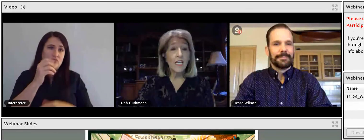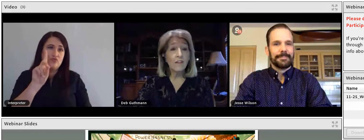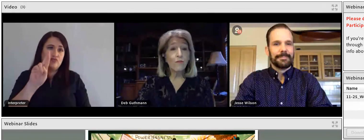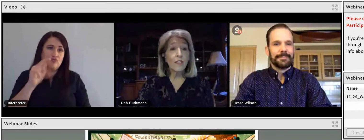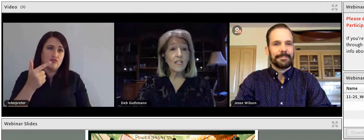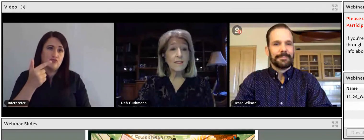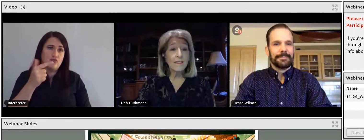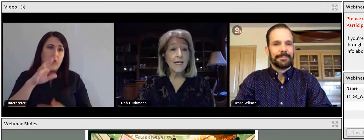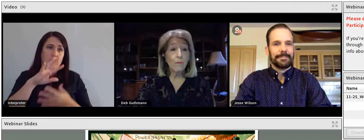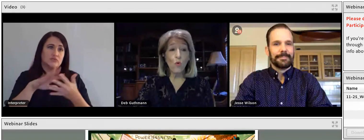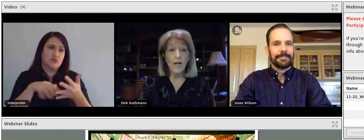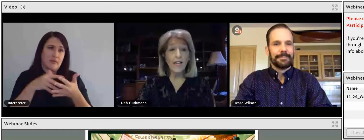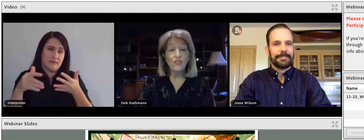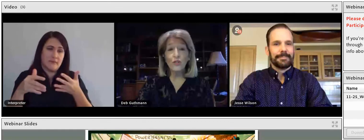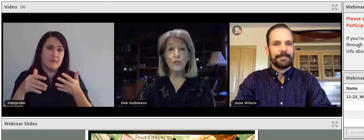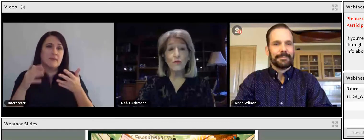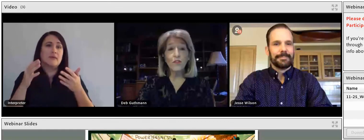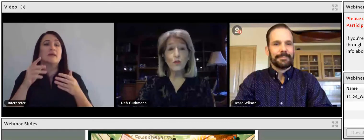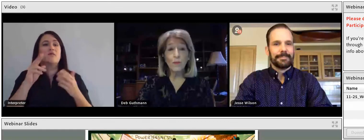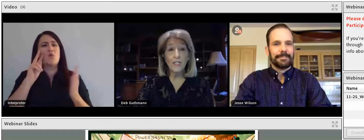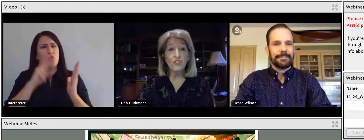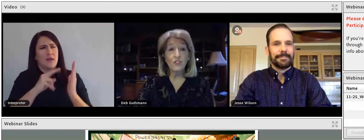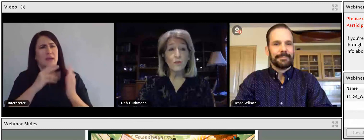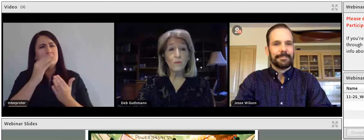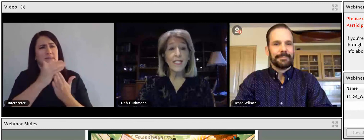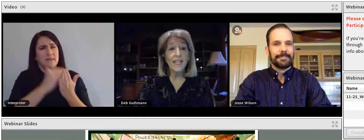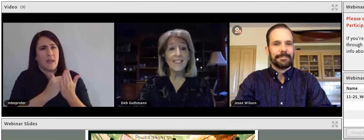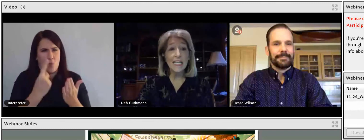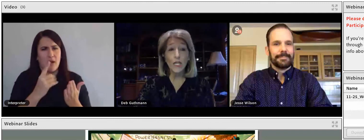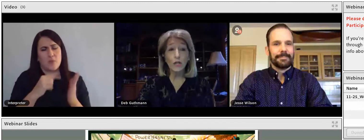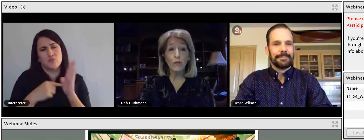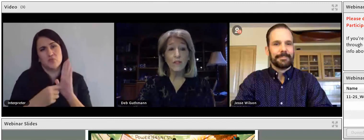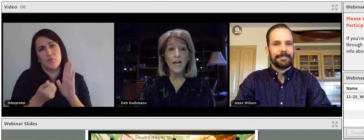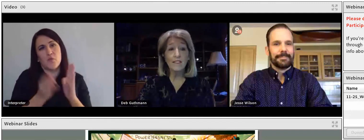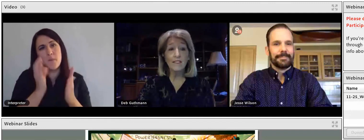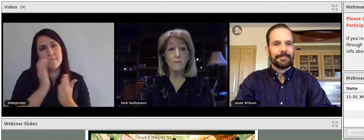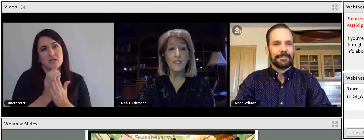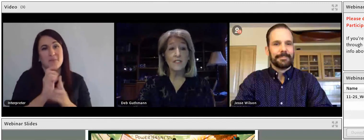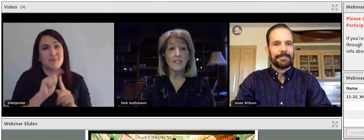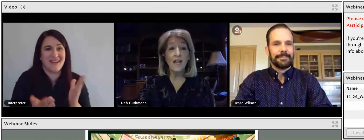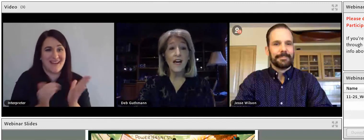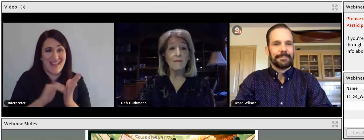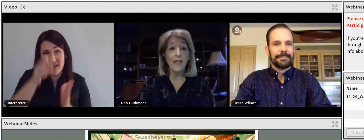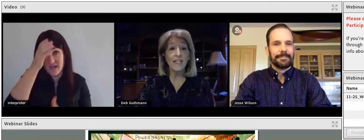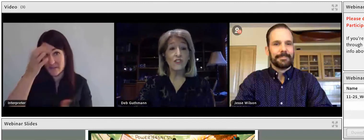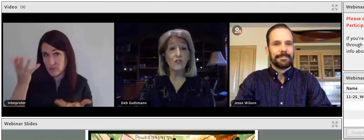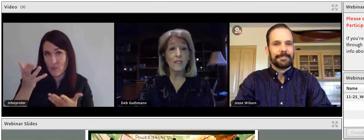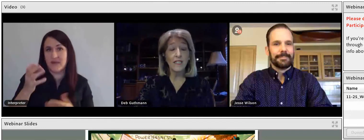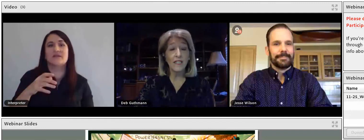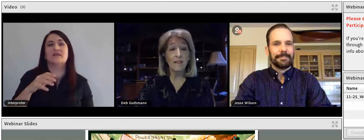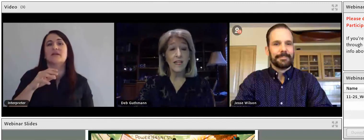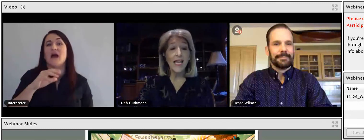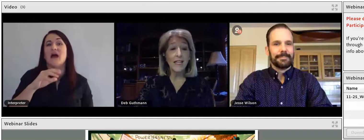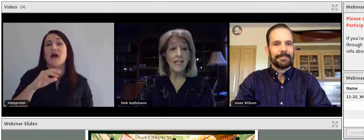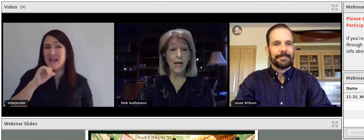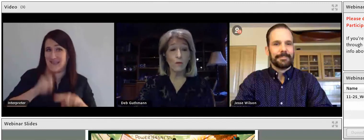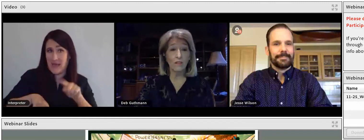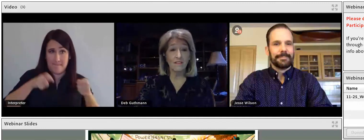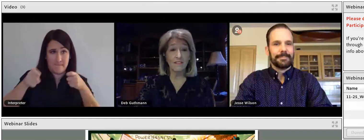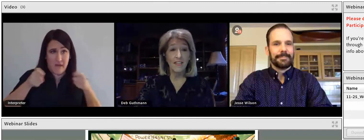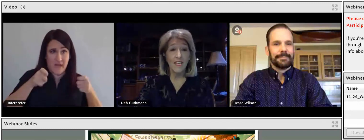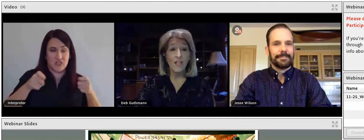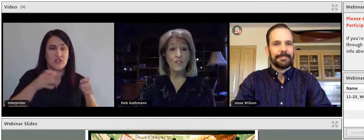chart. If we look at step 1, I'll show you a few pictures, but again, in here, the concept is unmanageability